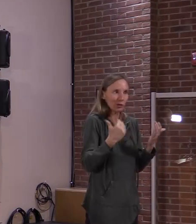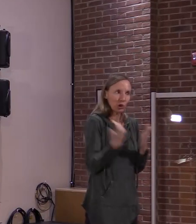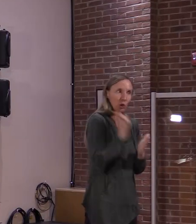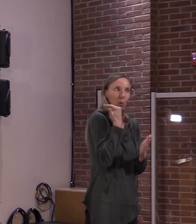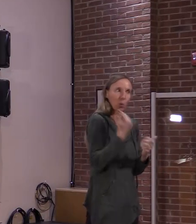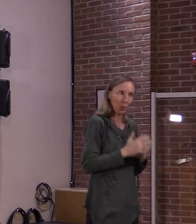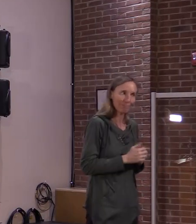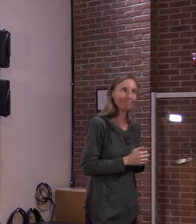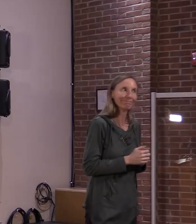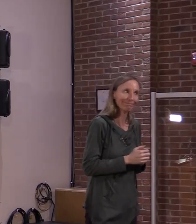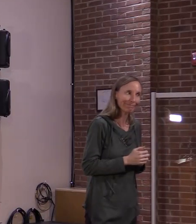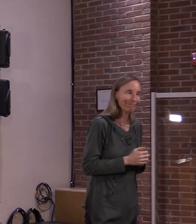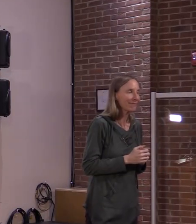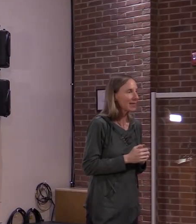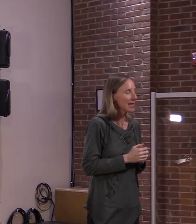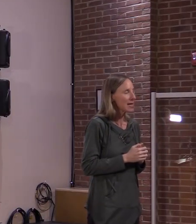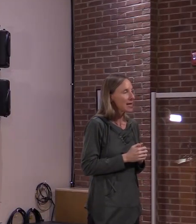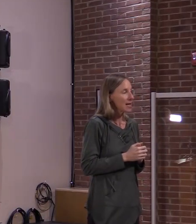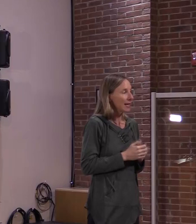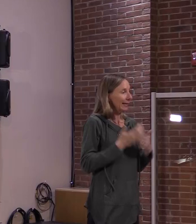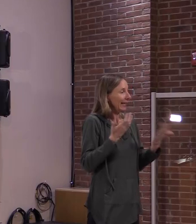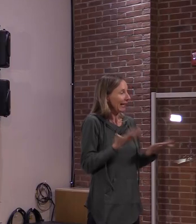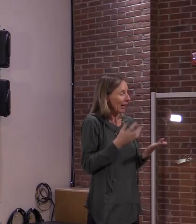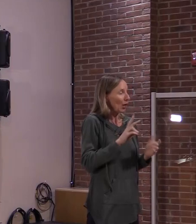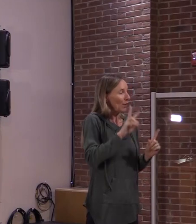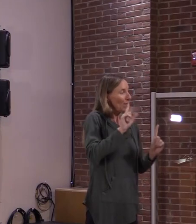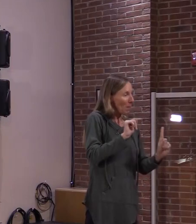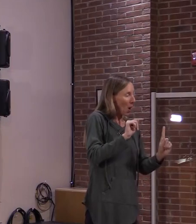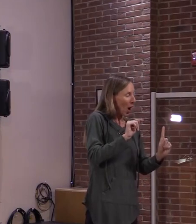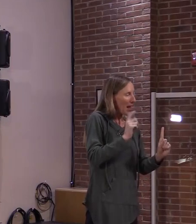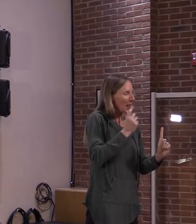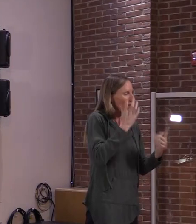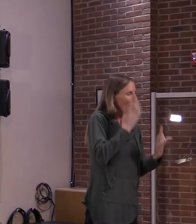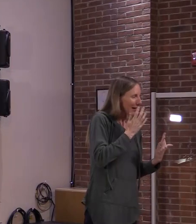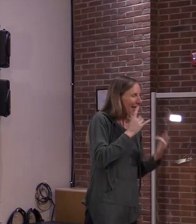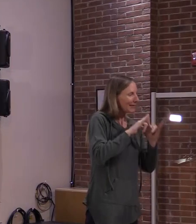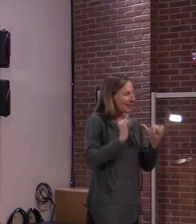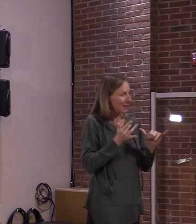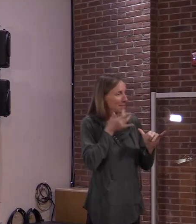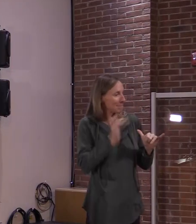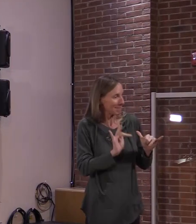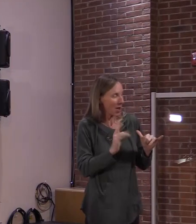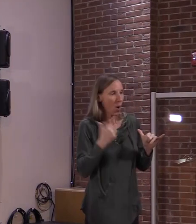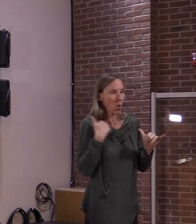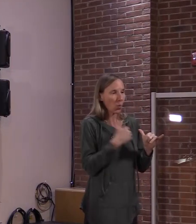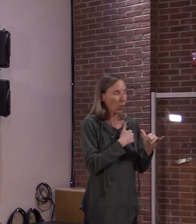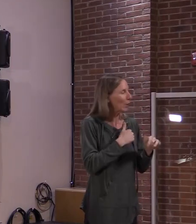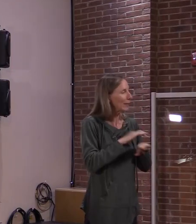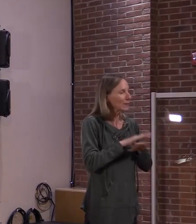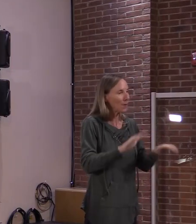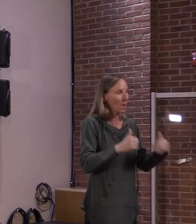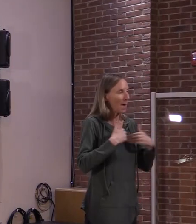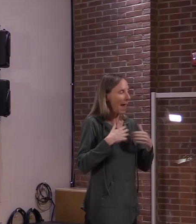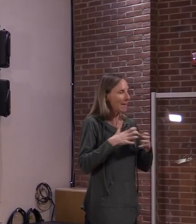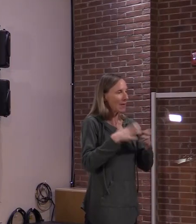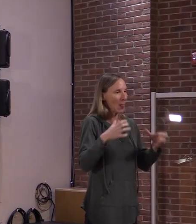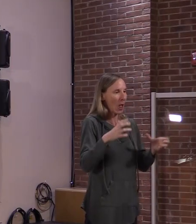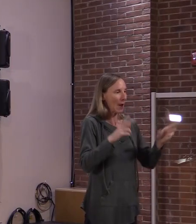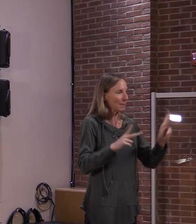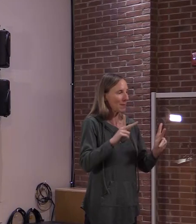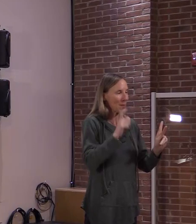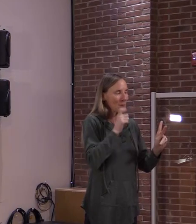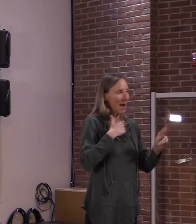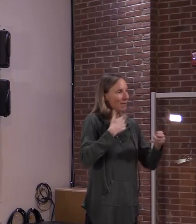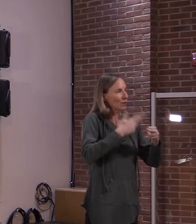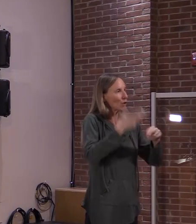In Vermont, unfortunately, but really fortunately, we don't have a large population with natural, as